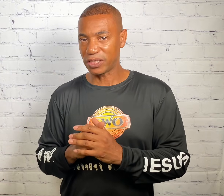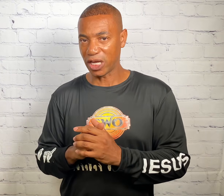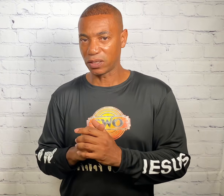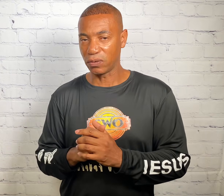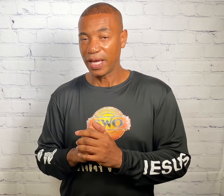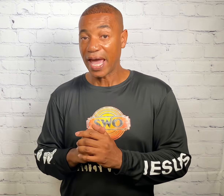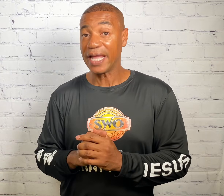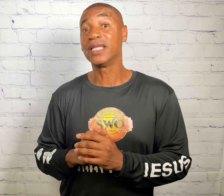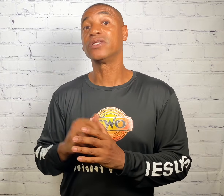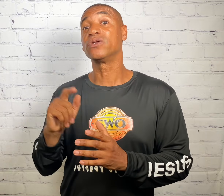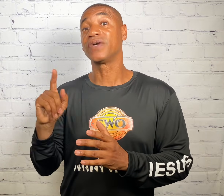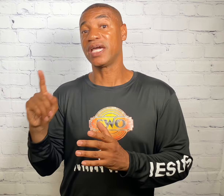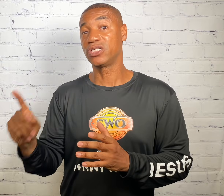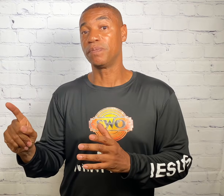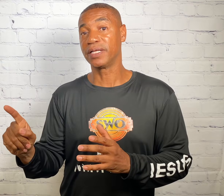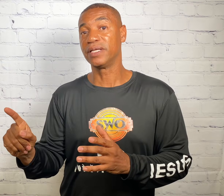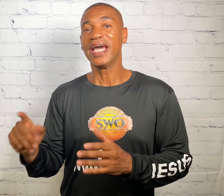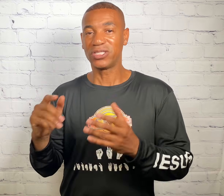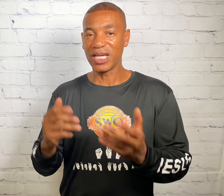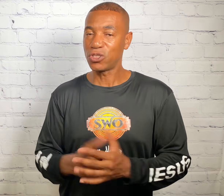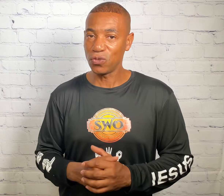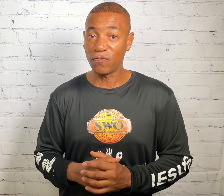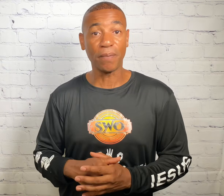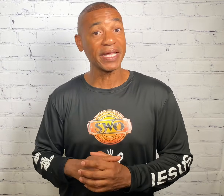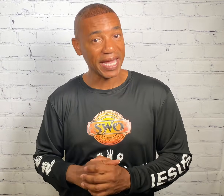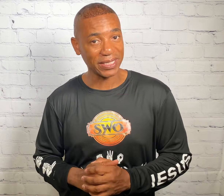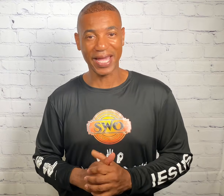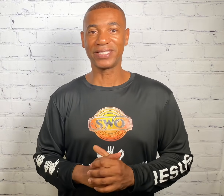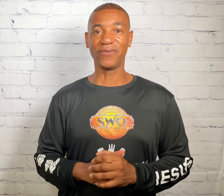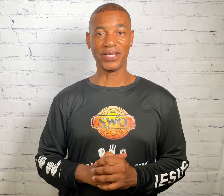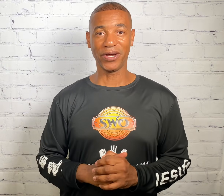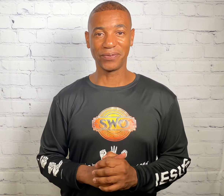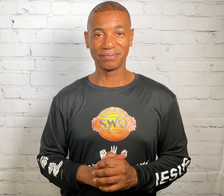channel, and hit the notification button, and stay tuned for my next ASL video.